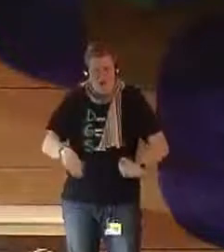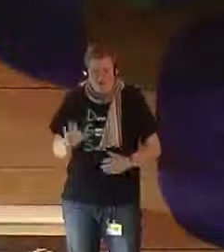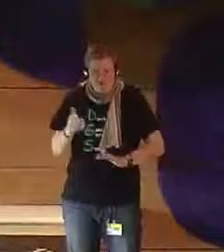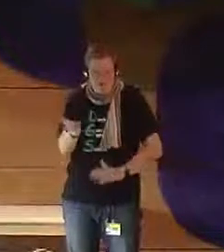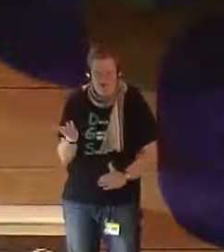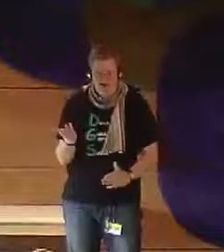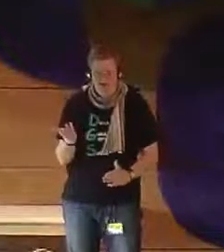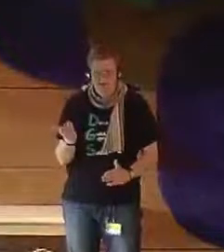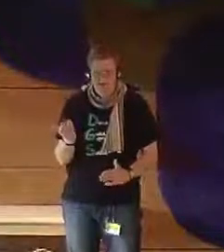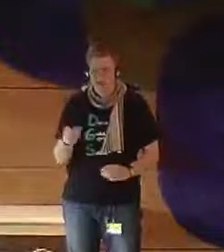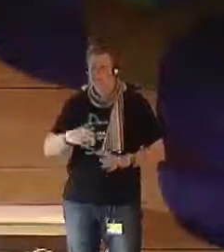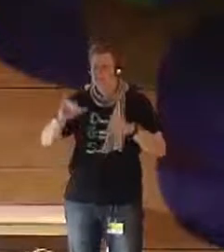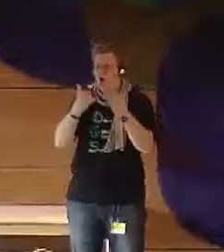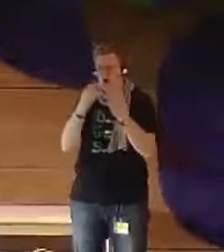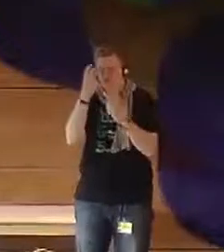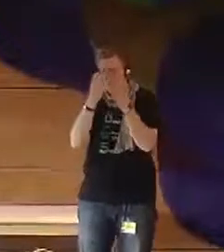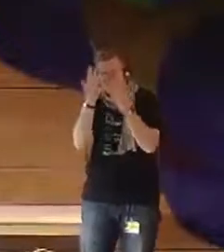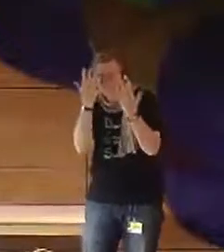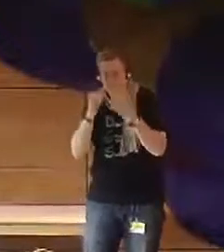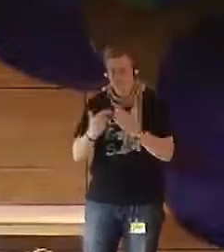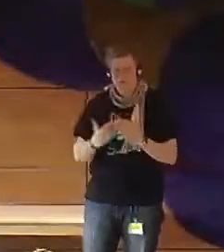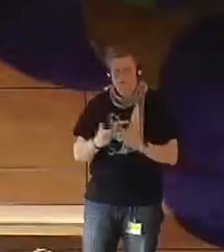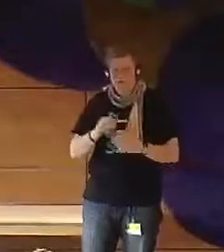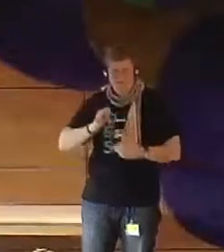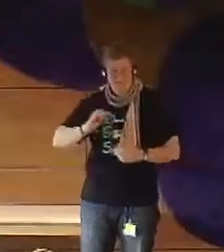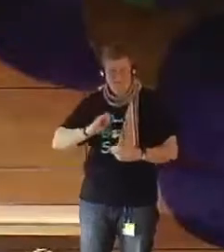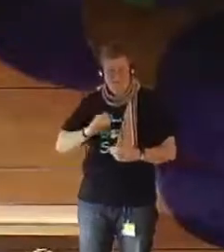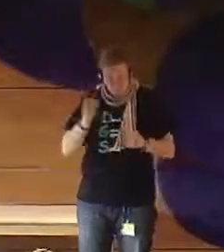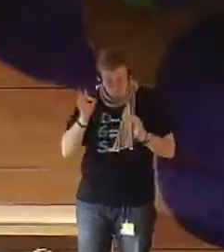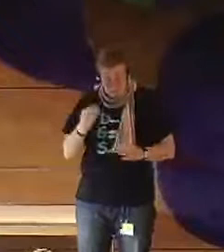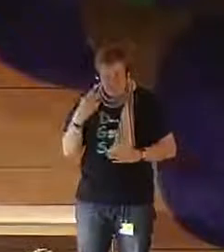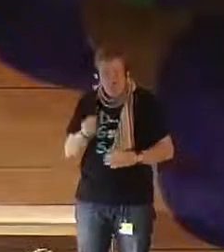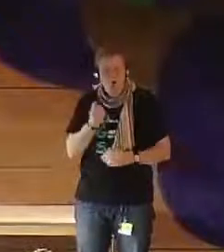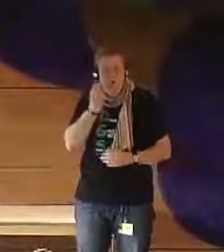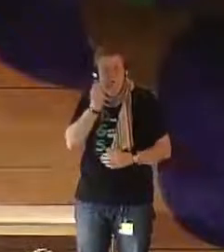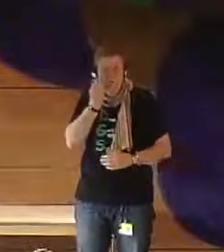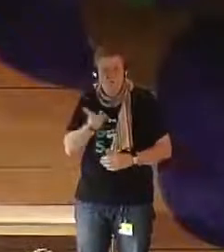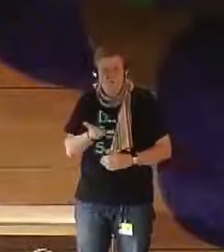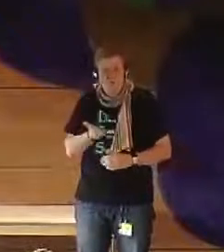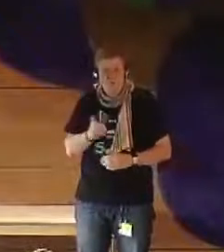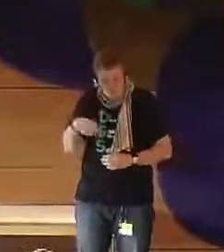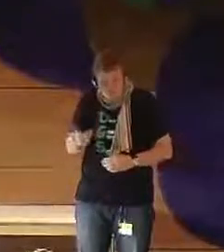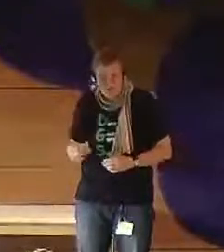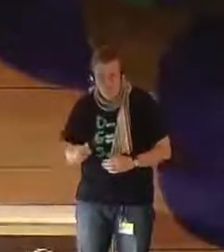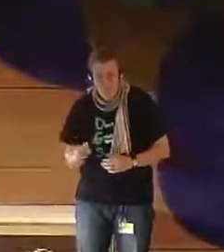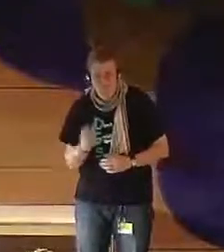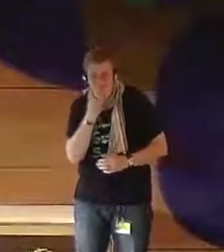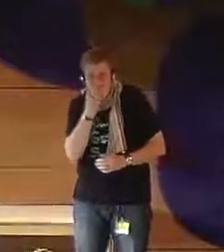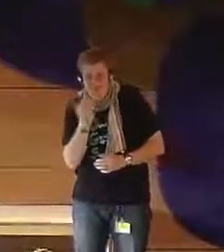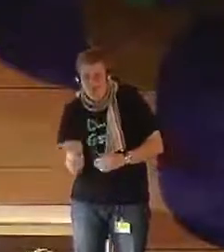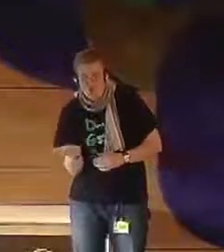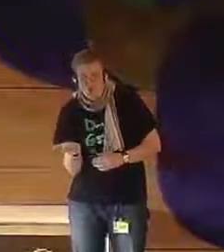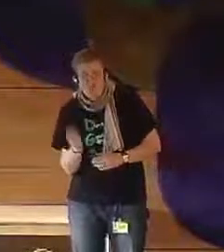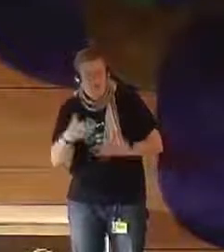menstruation? But remember, menstruation comes at the very, very end of puberty, an average of 2 to 3